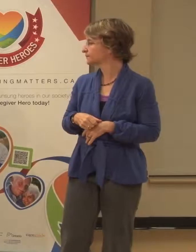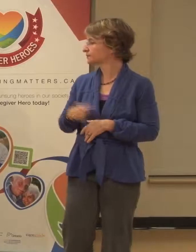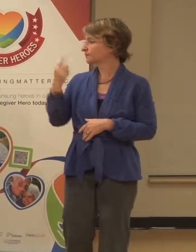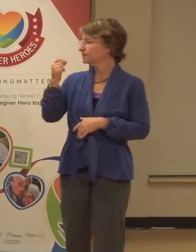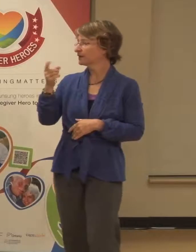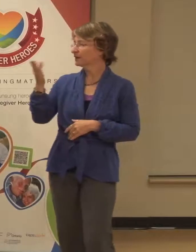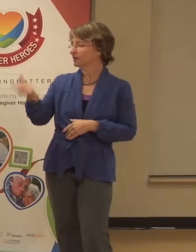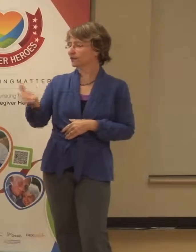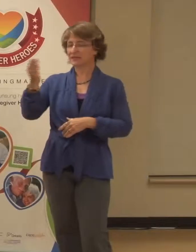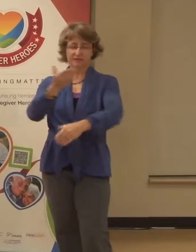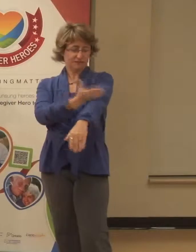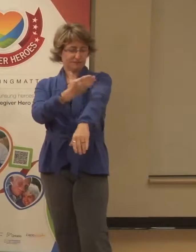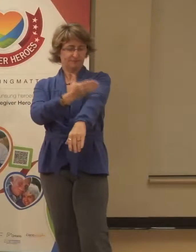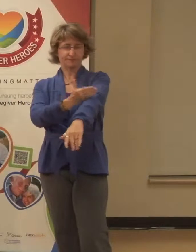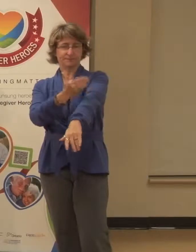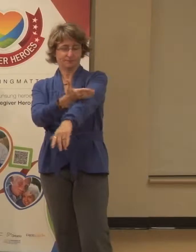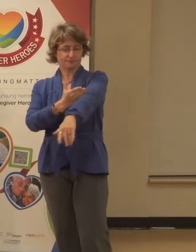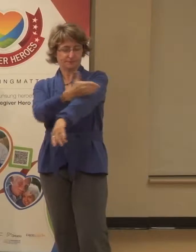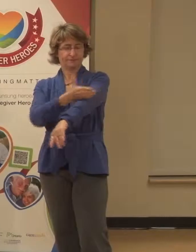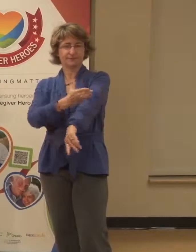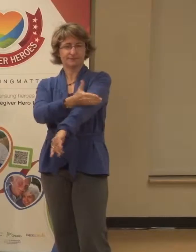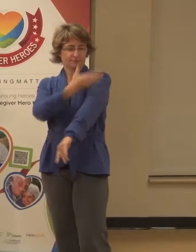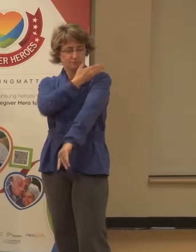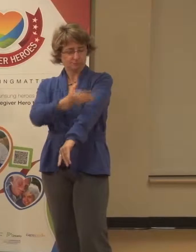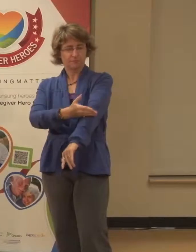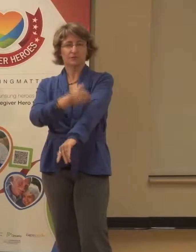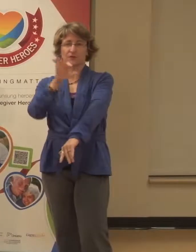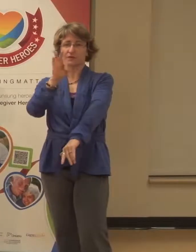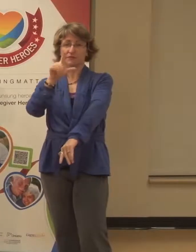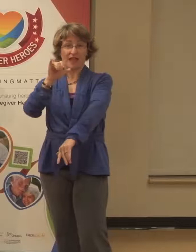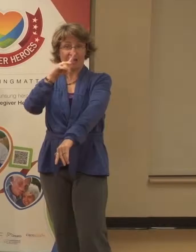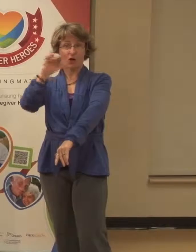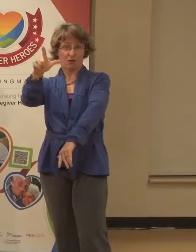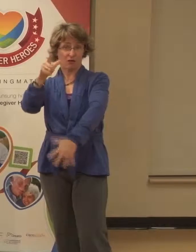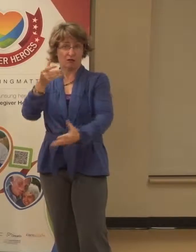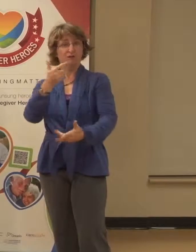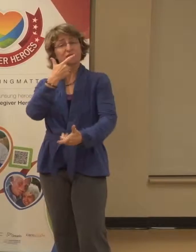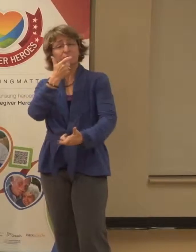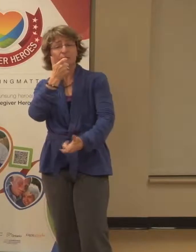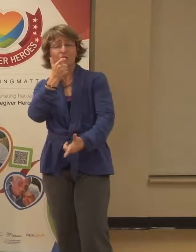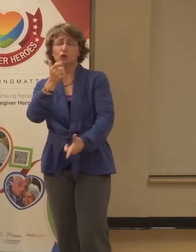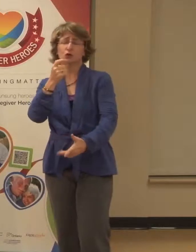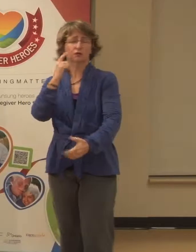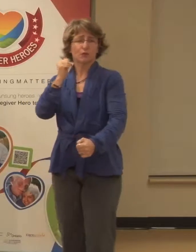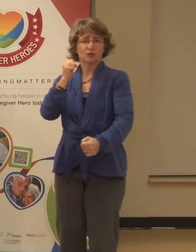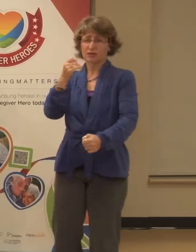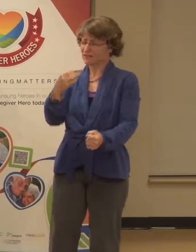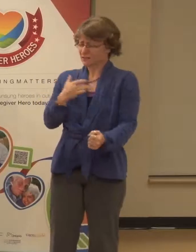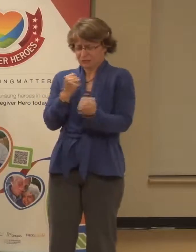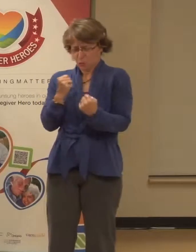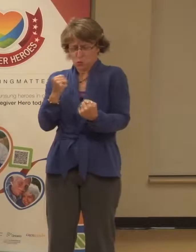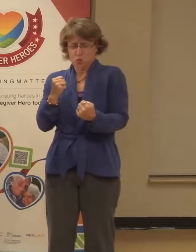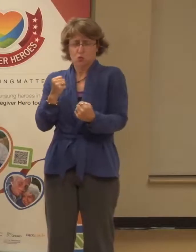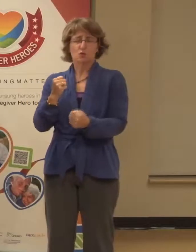Then we have the quarter length sleeve nightgowns. These are the flannel nightgowns for people that actually feel quite